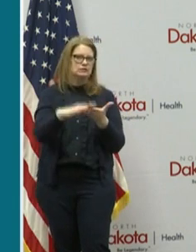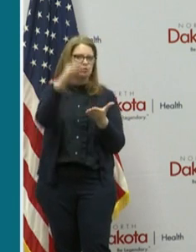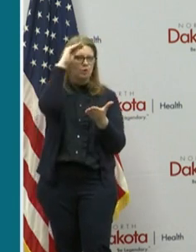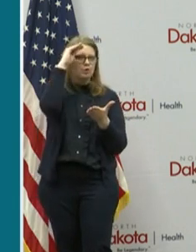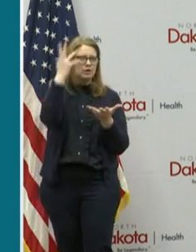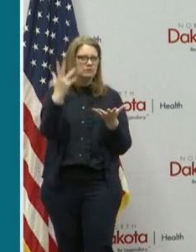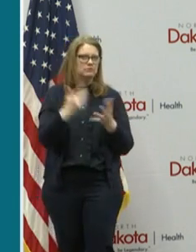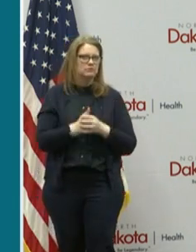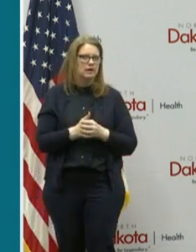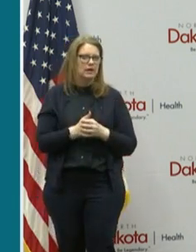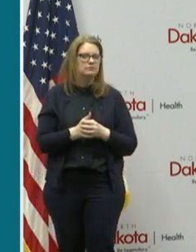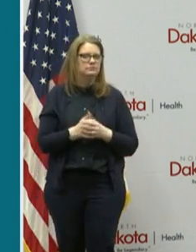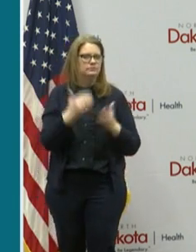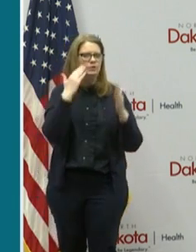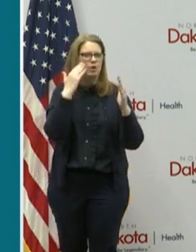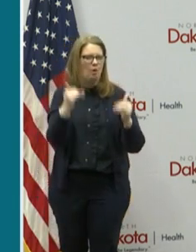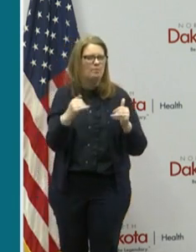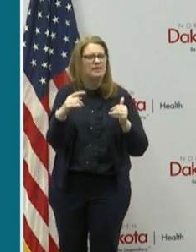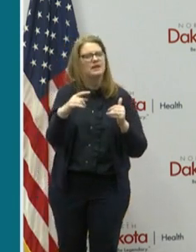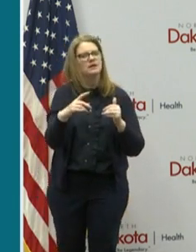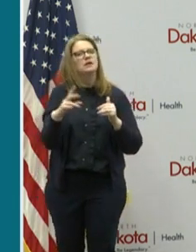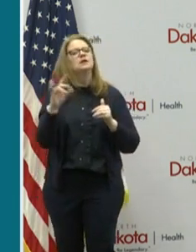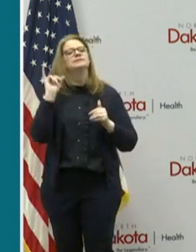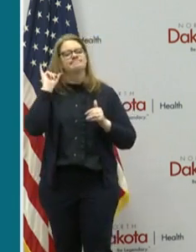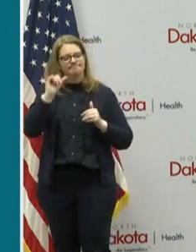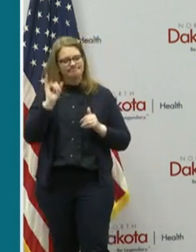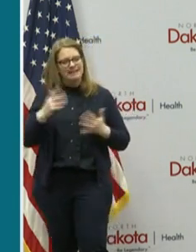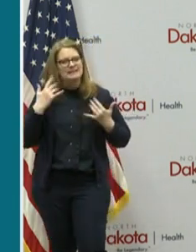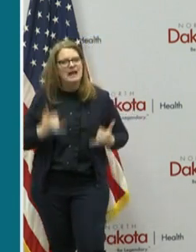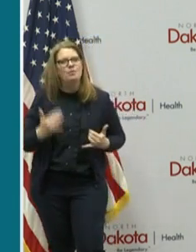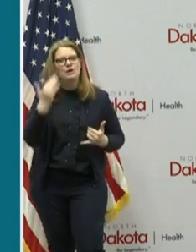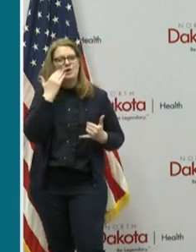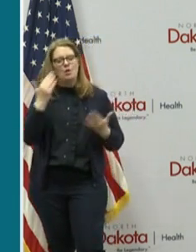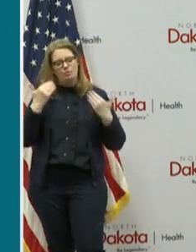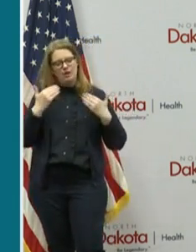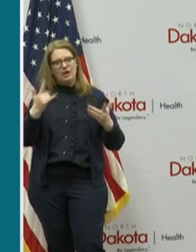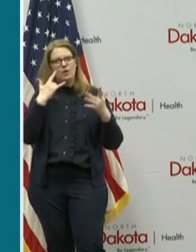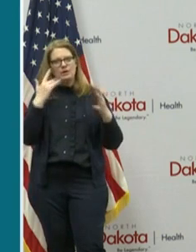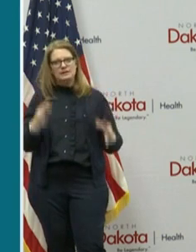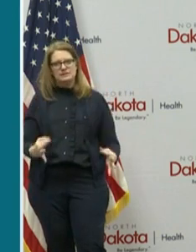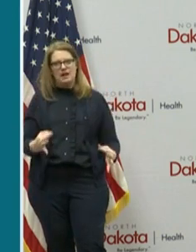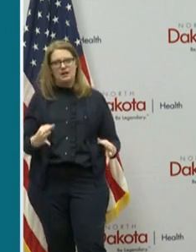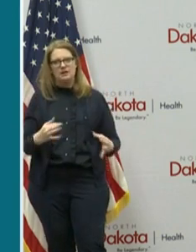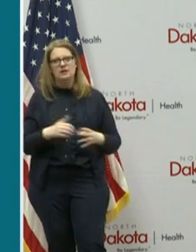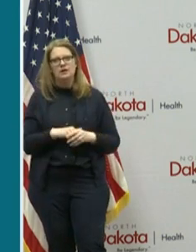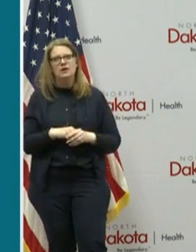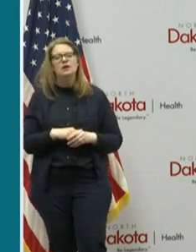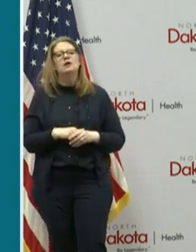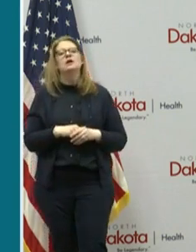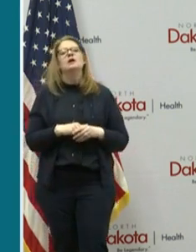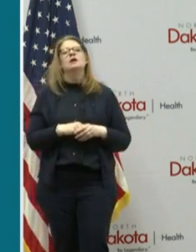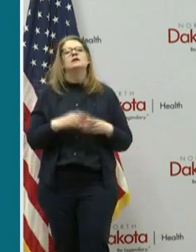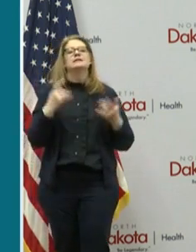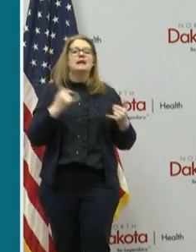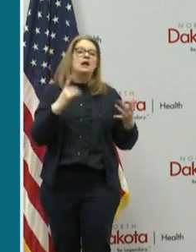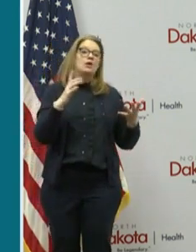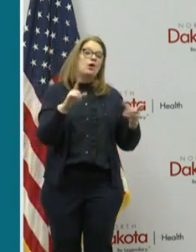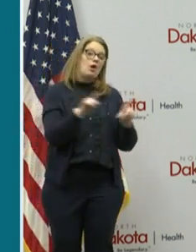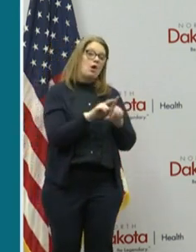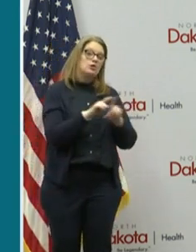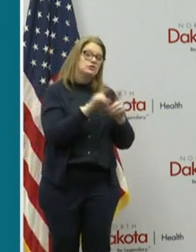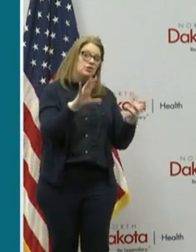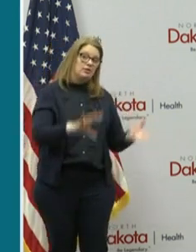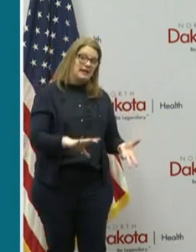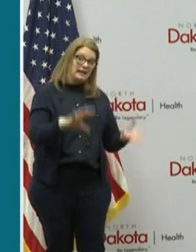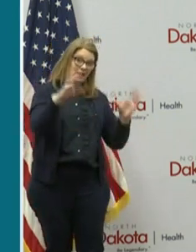hope will help people be able to make decisions. The other thing that I also know that is certain, that out of chaos and disruption becomes